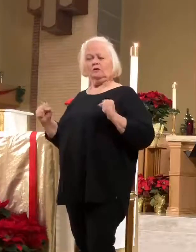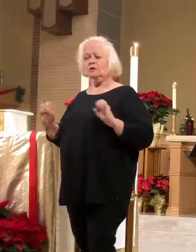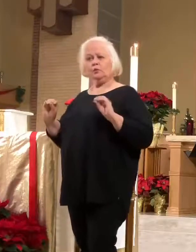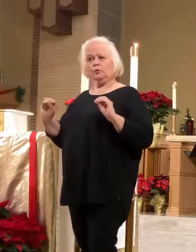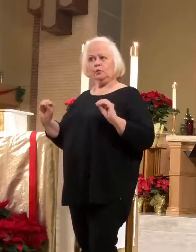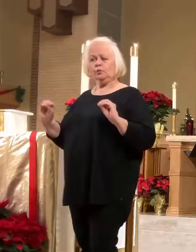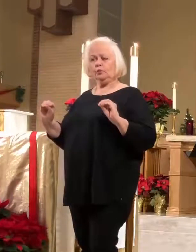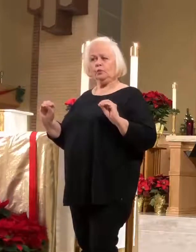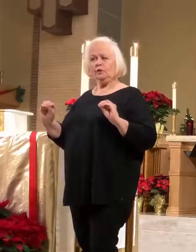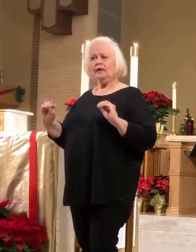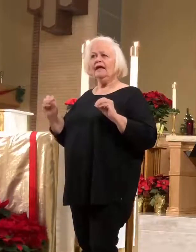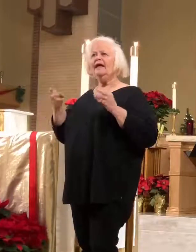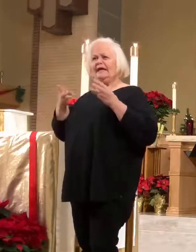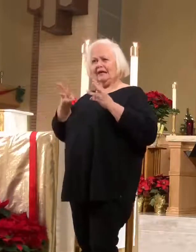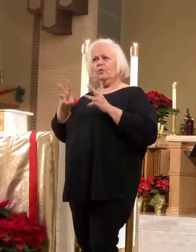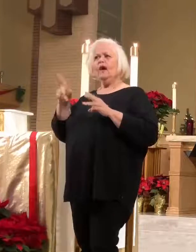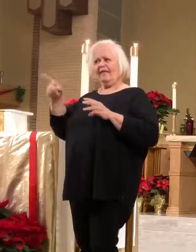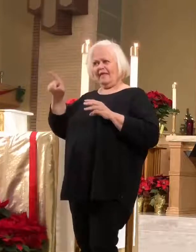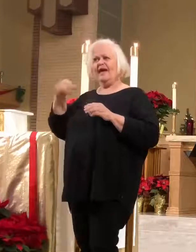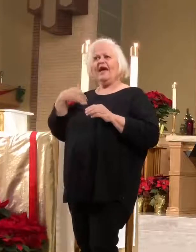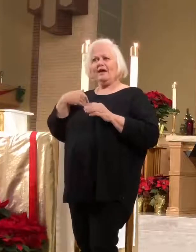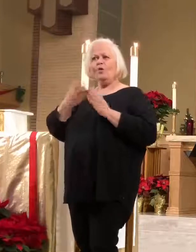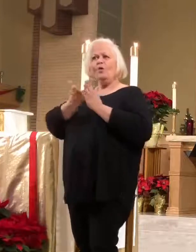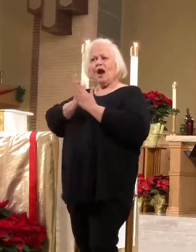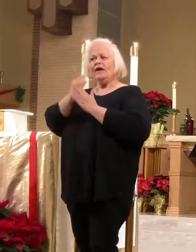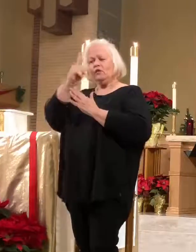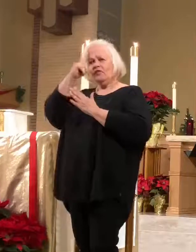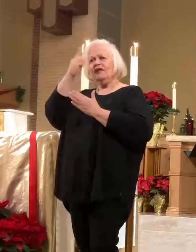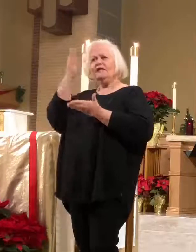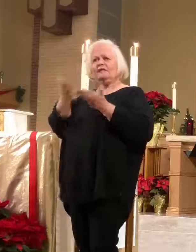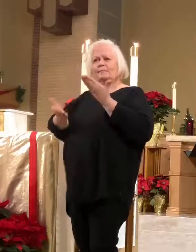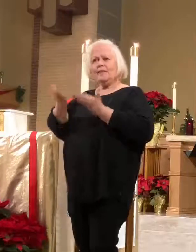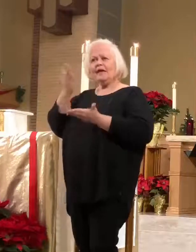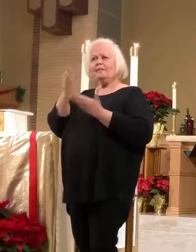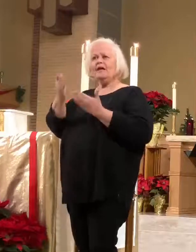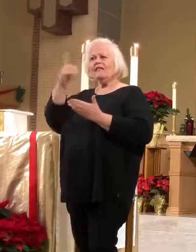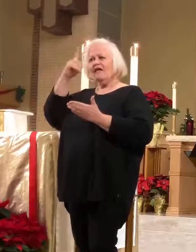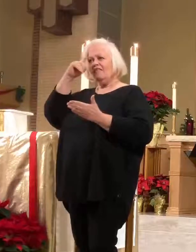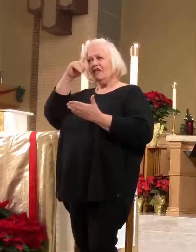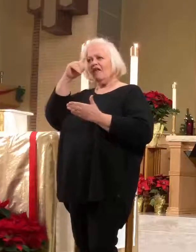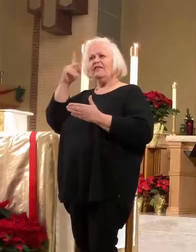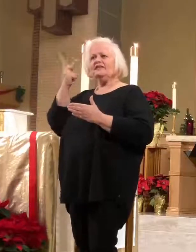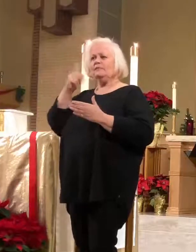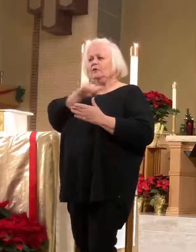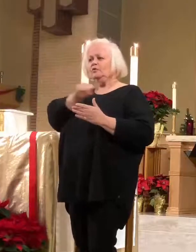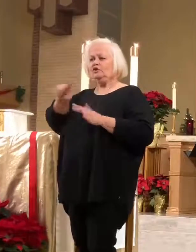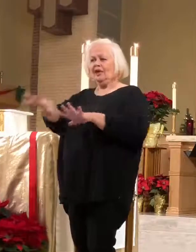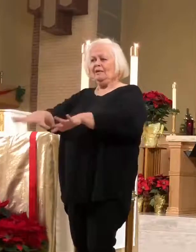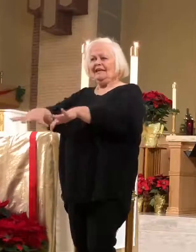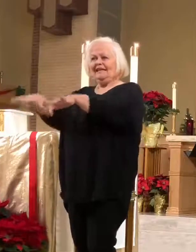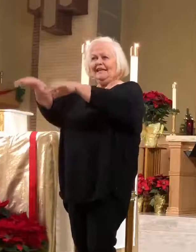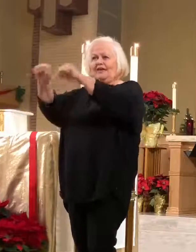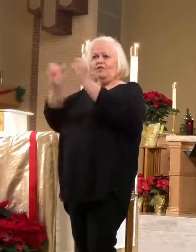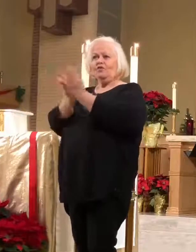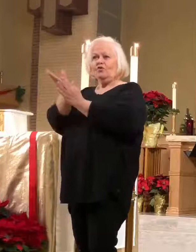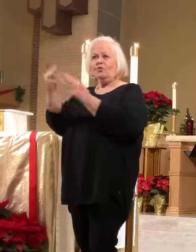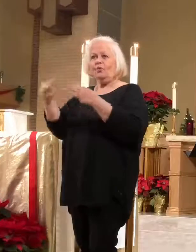So in a way, yeah, they had every right to think they would be troubled because they thought it was going to be a hostile takeover.